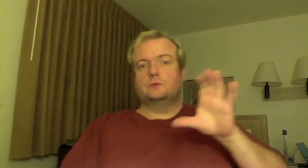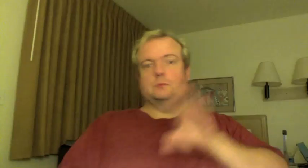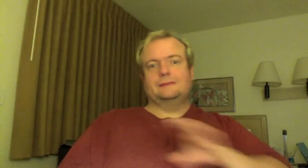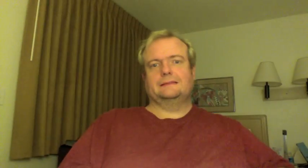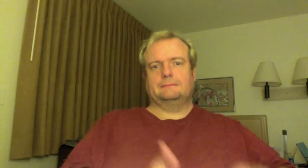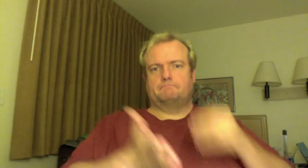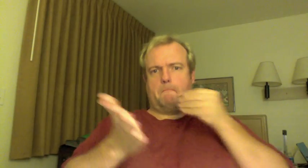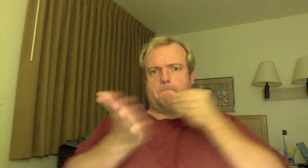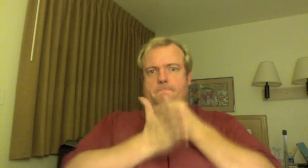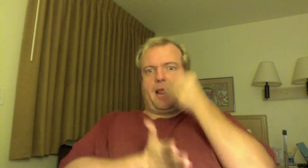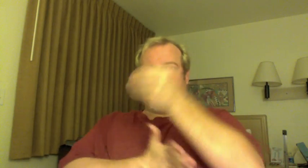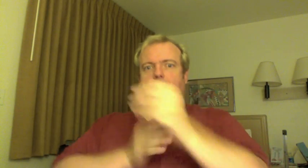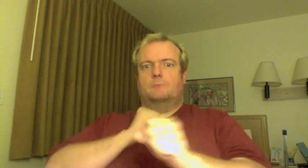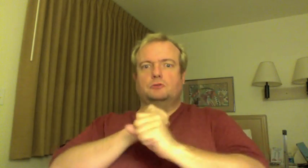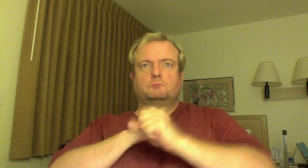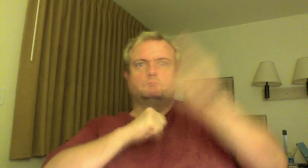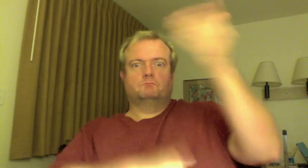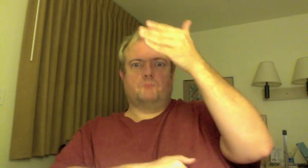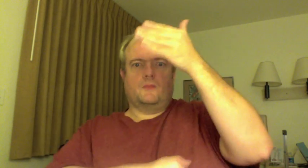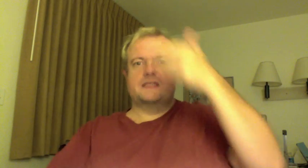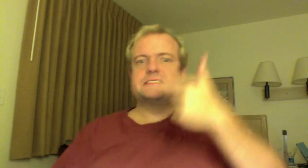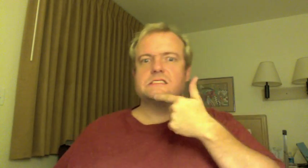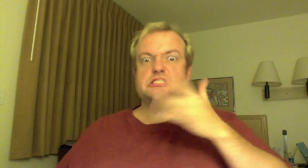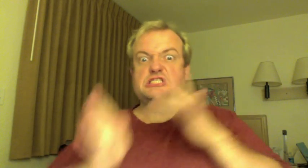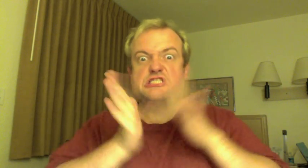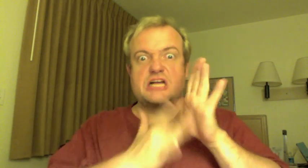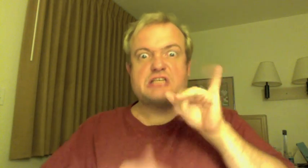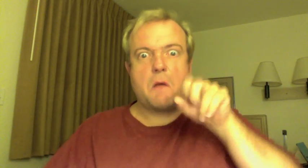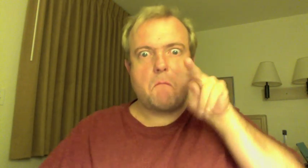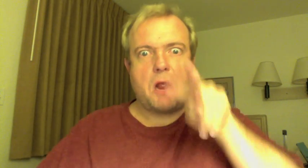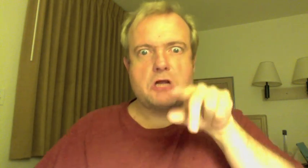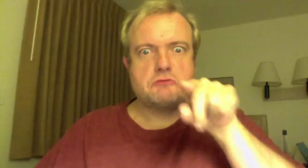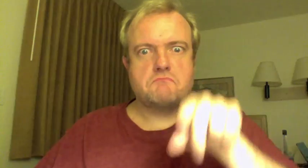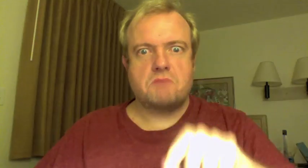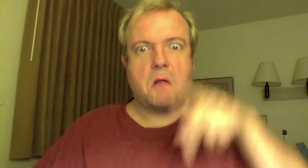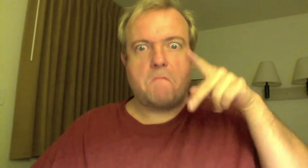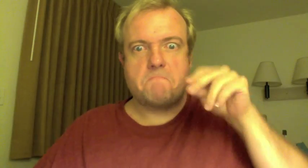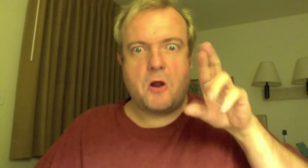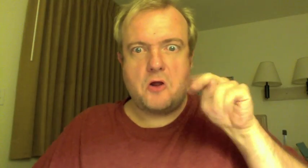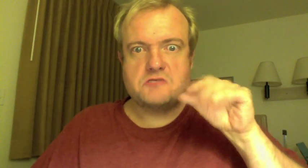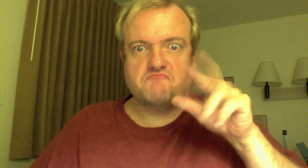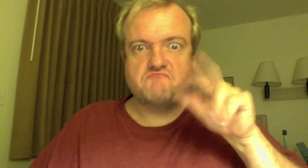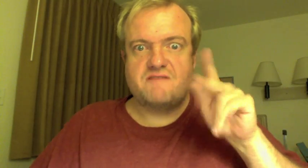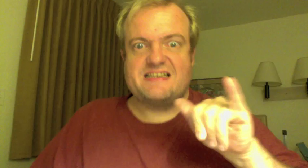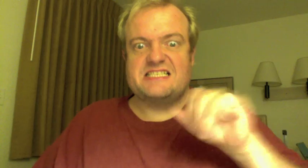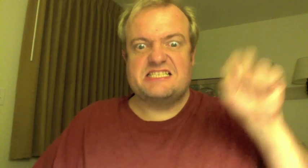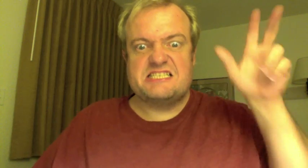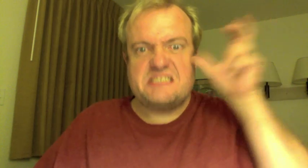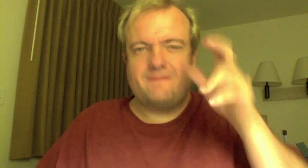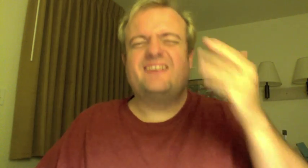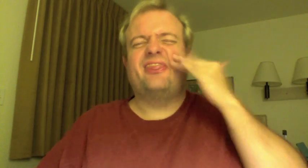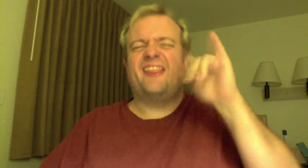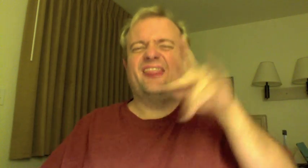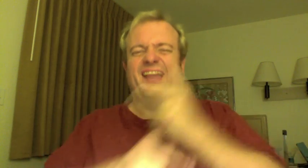2005, in just 5 months, the bowl of the bird's nest is complete.